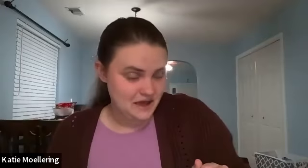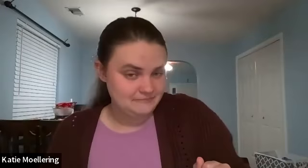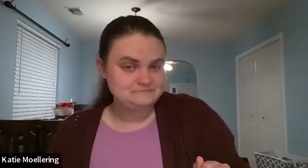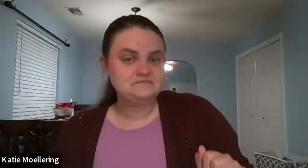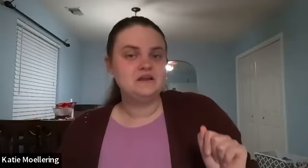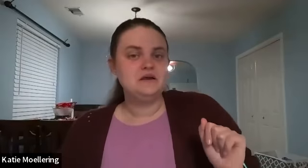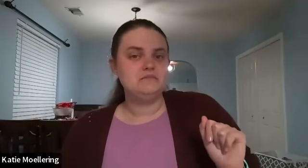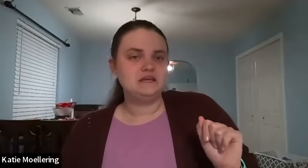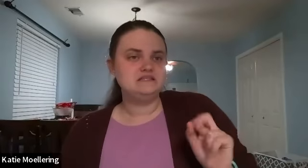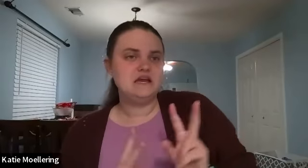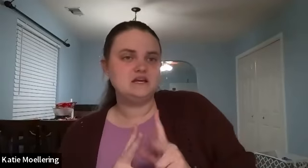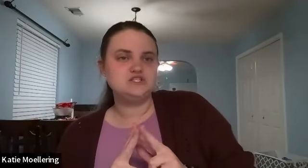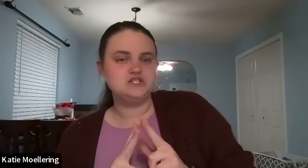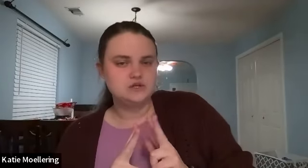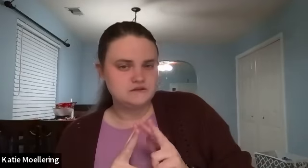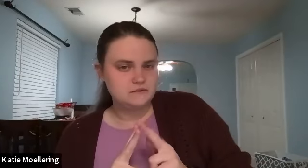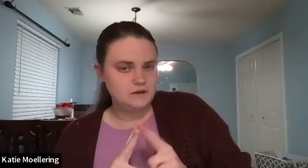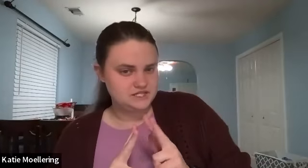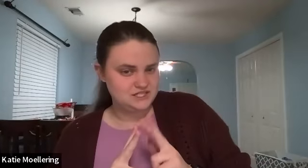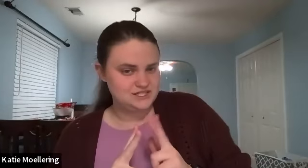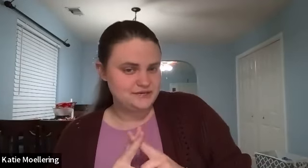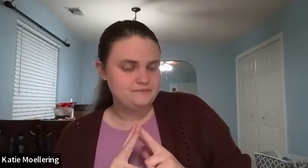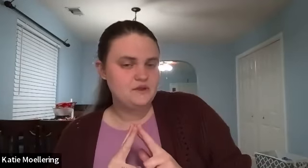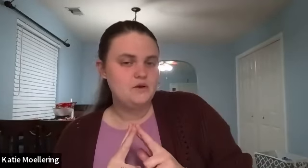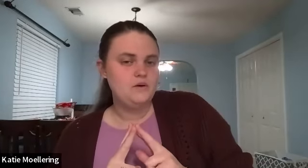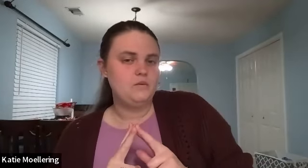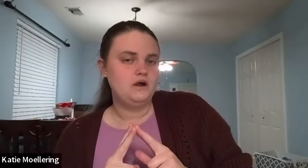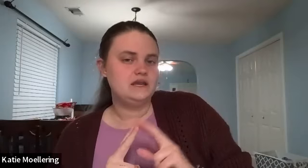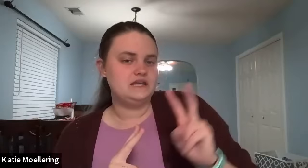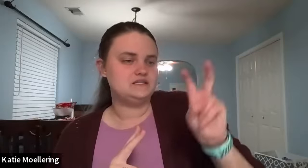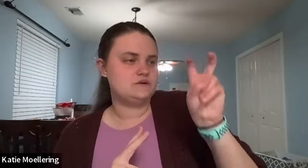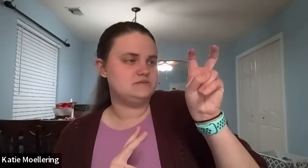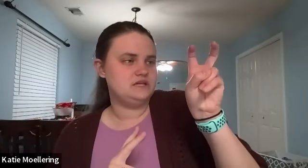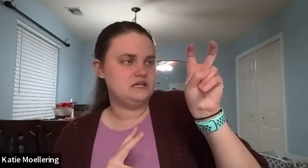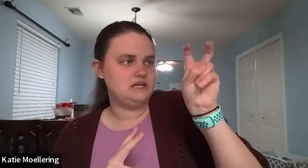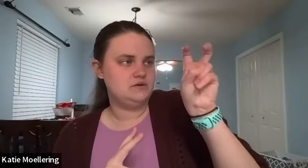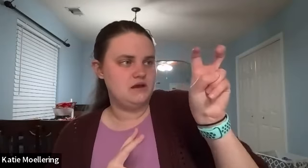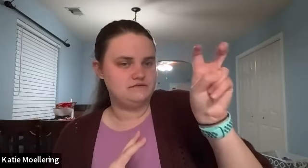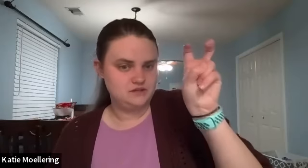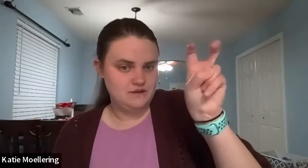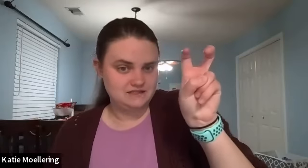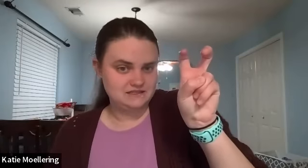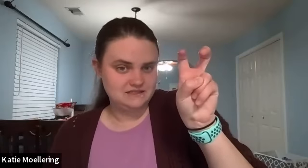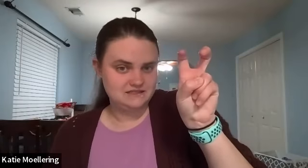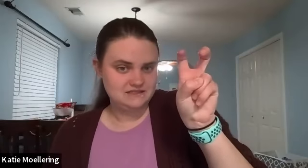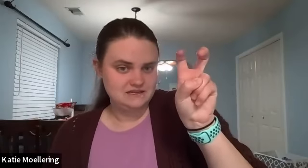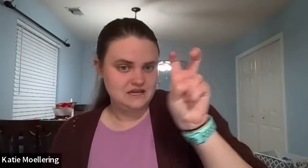pizza. Pizza has two different ways you can do it. One is going to be, you have two X's and